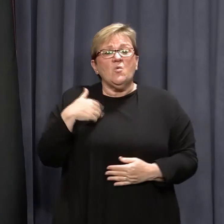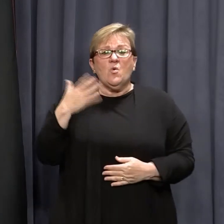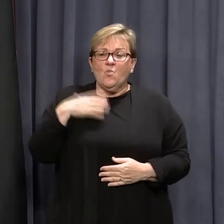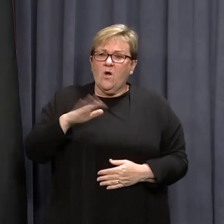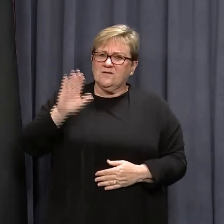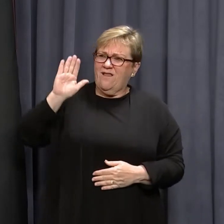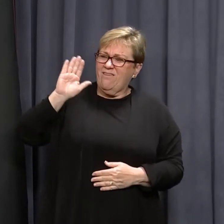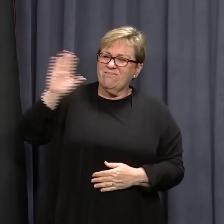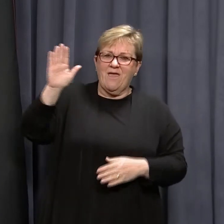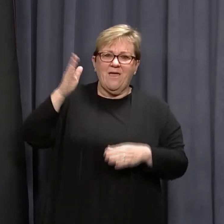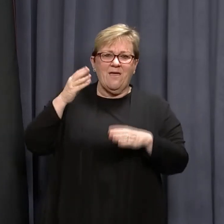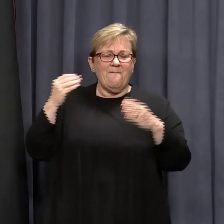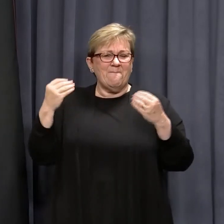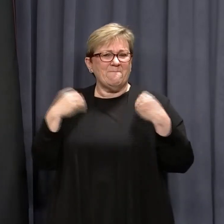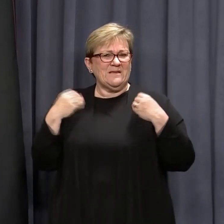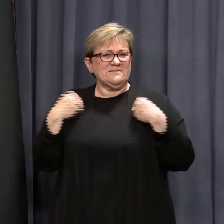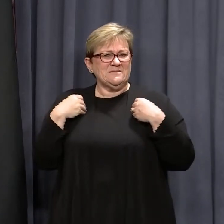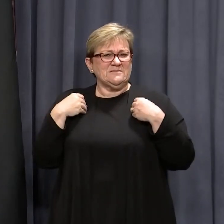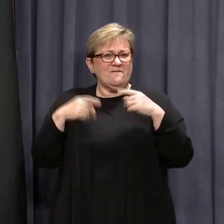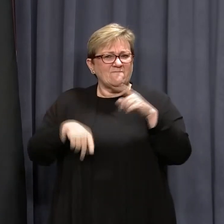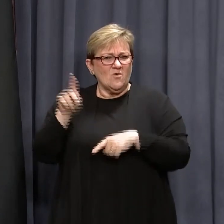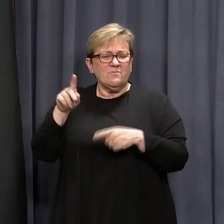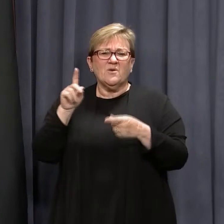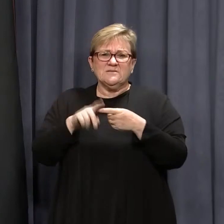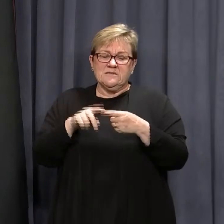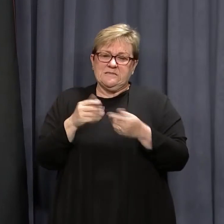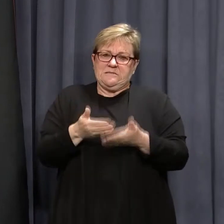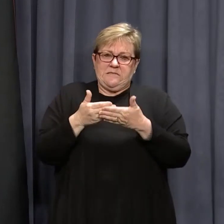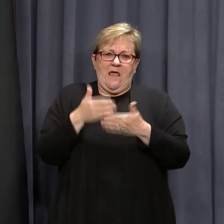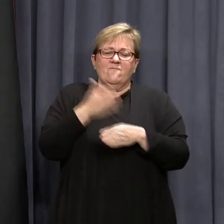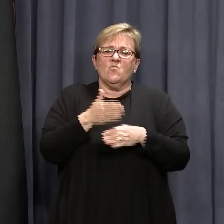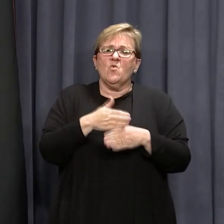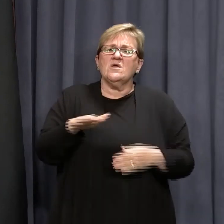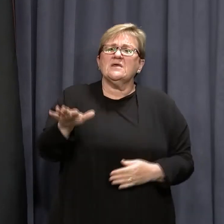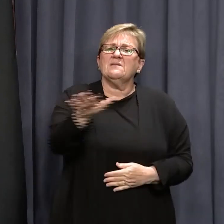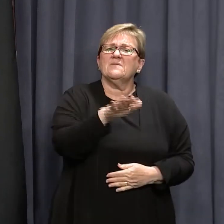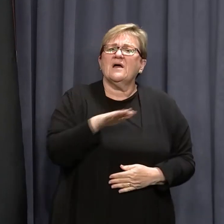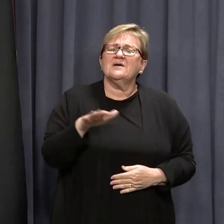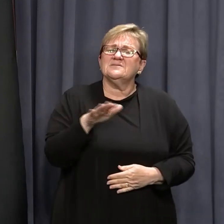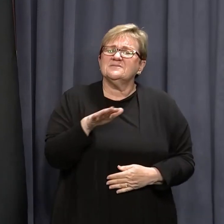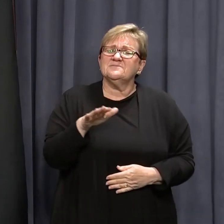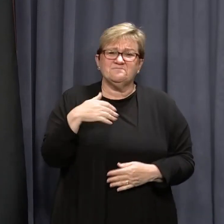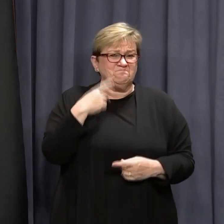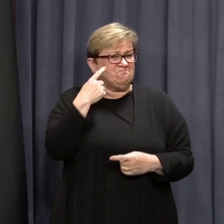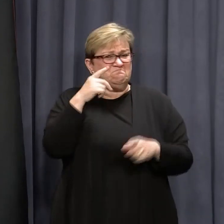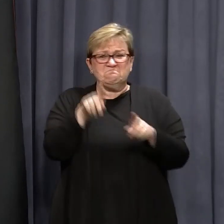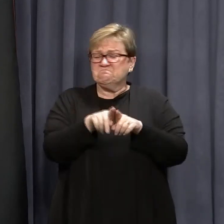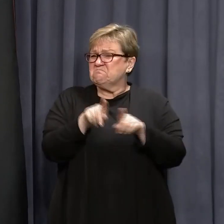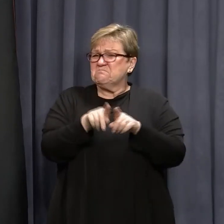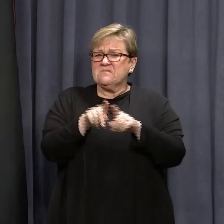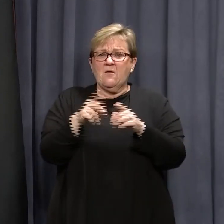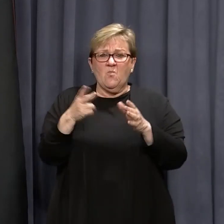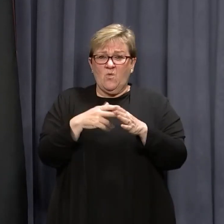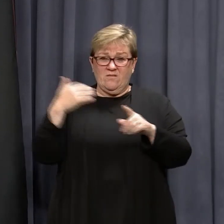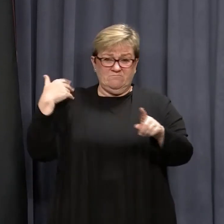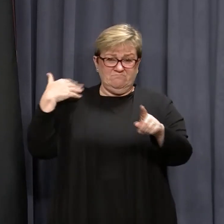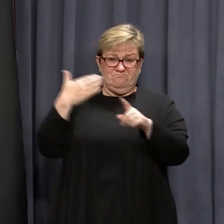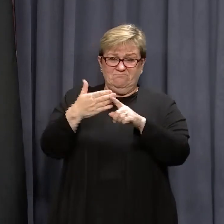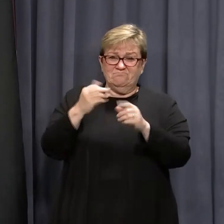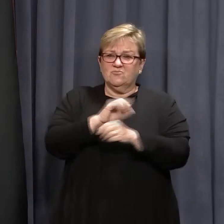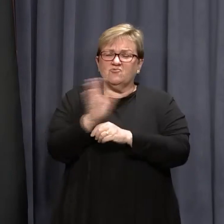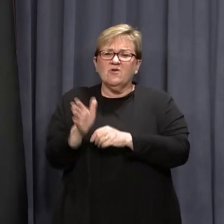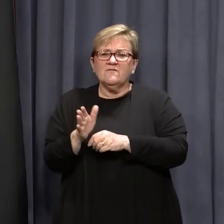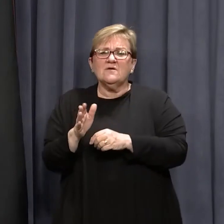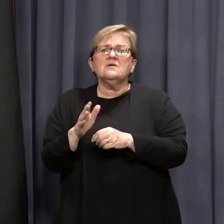their particular industry maintains a safe working place. So we've seen that throughout this period of the pandemic.